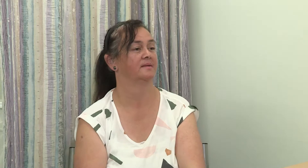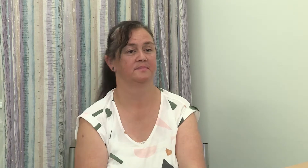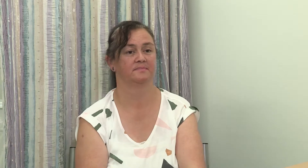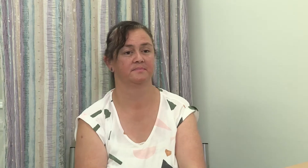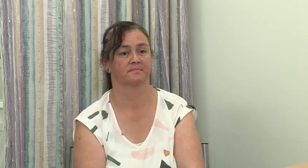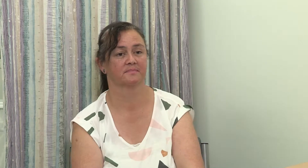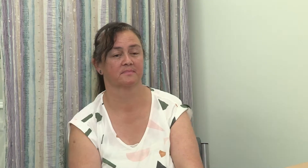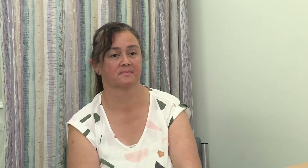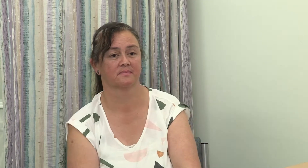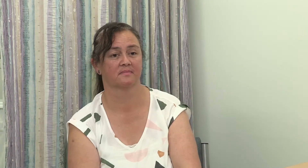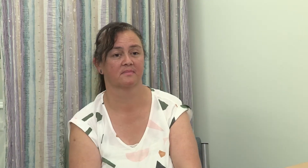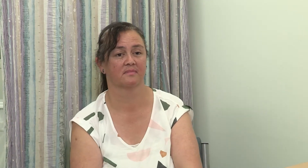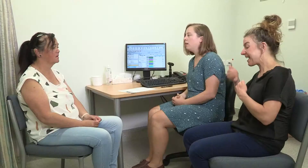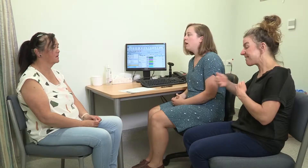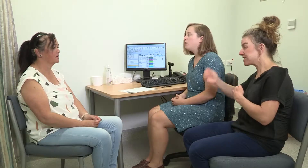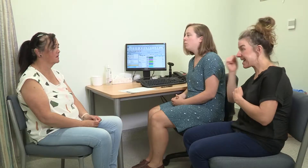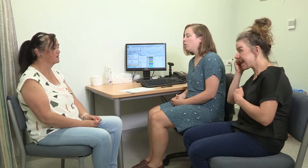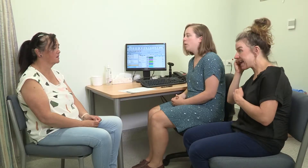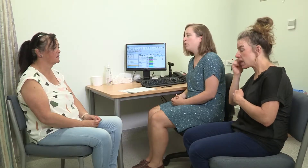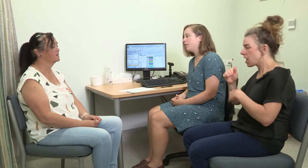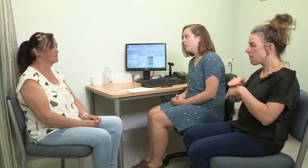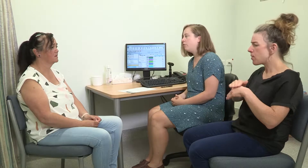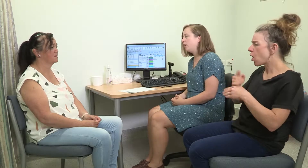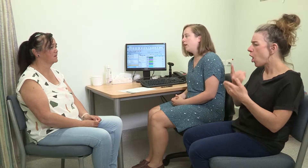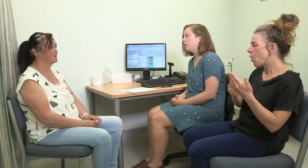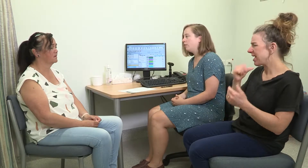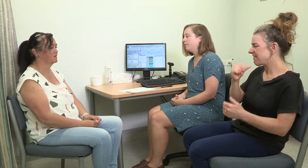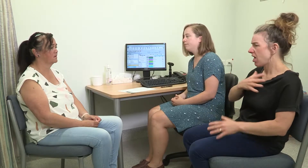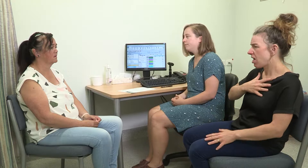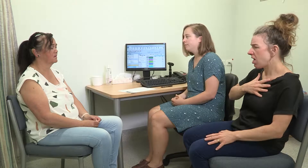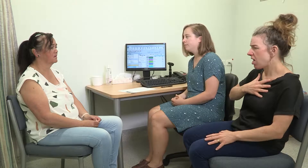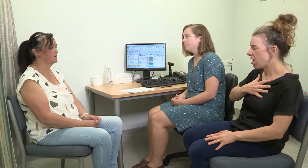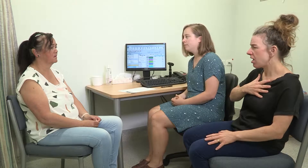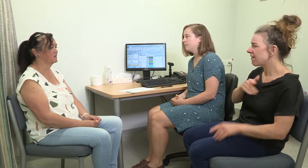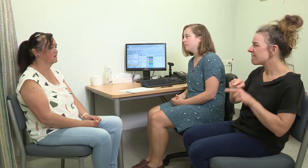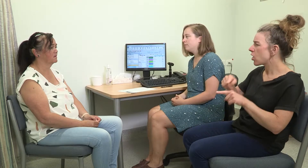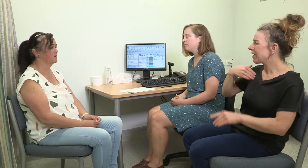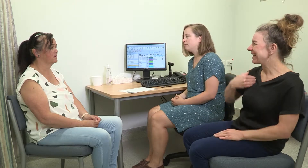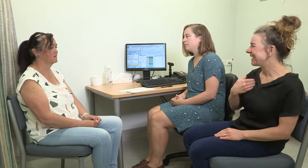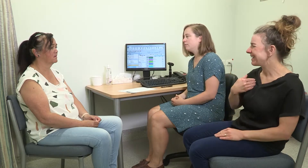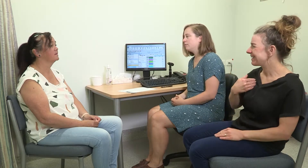inhaler every day to prevent the symptoms of asthma, and your blue one only if you really need to.